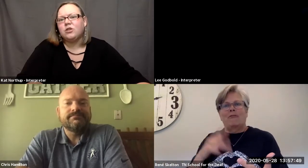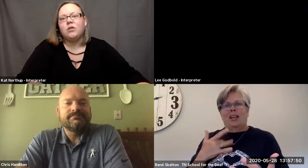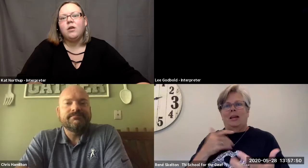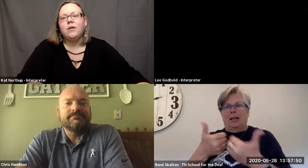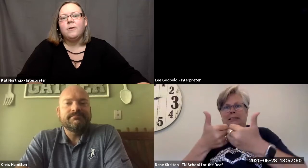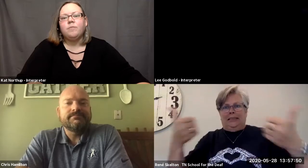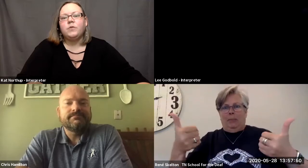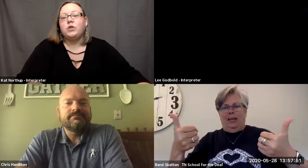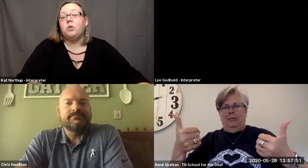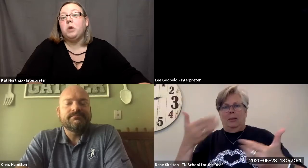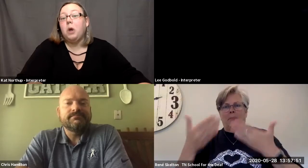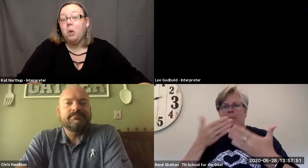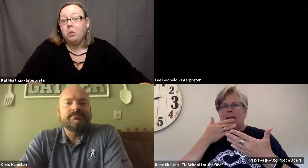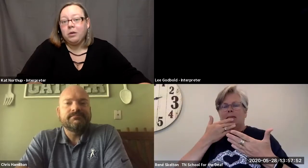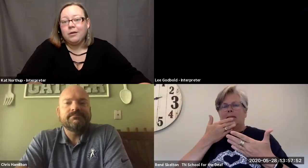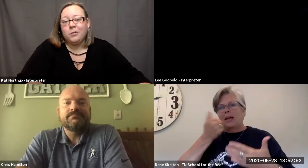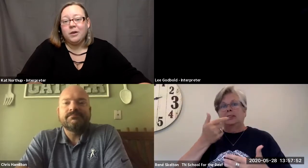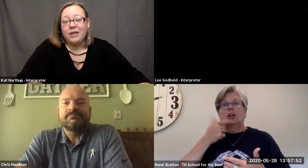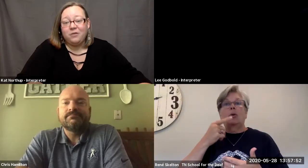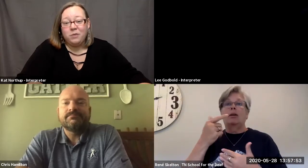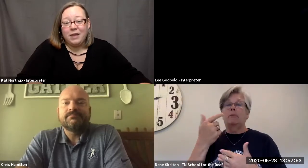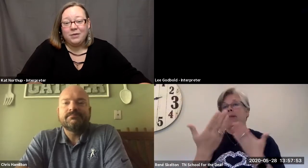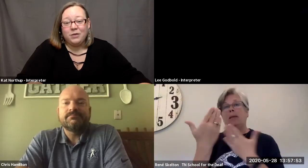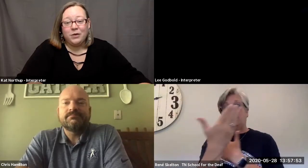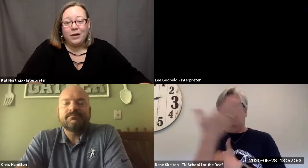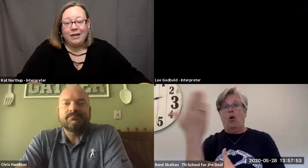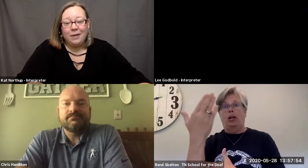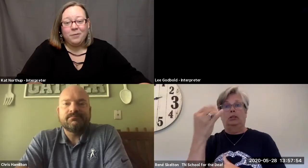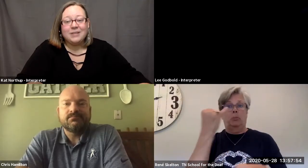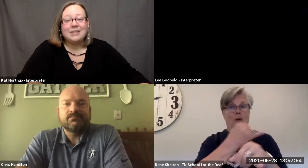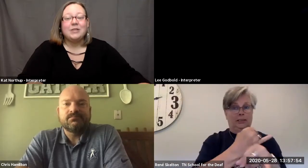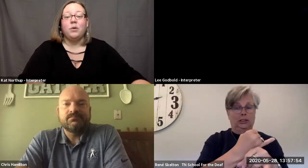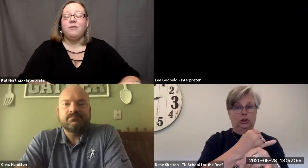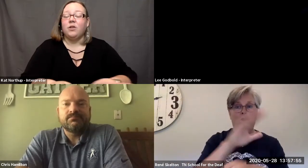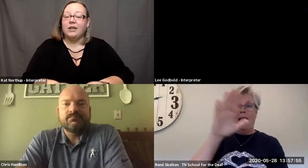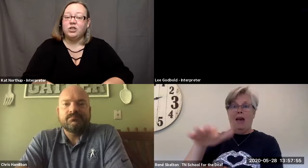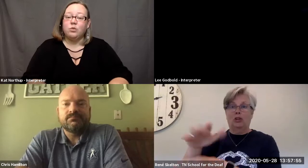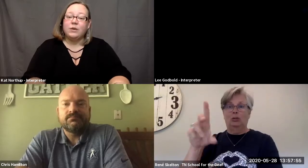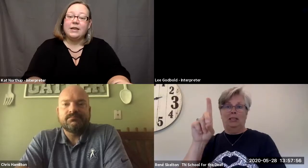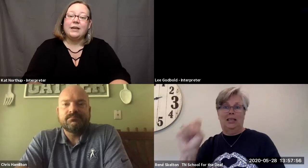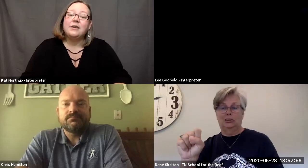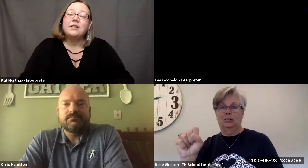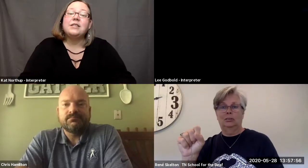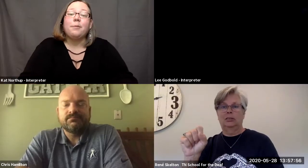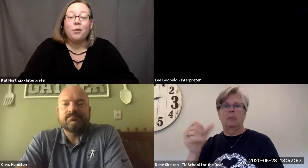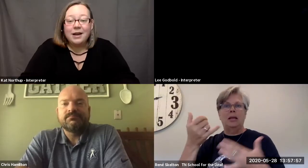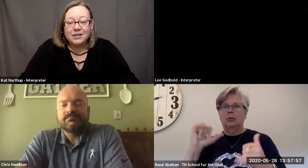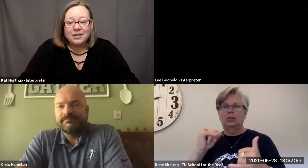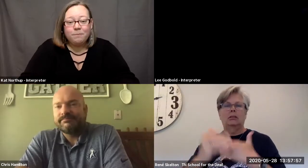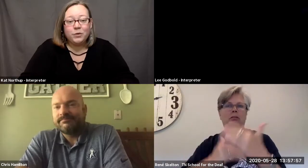still don't know where they've been when they're not on campus. And so we feel like, should we separate those